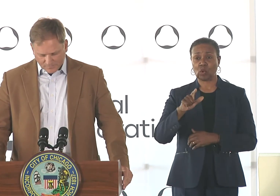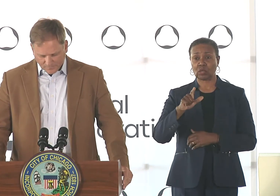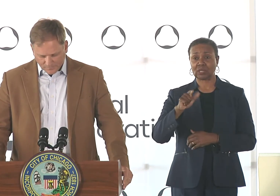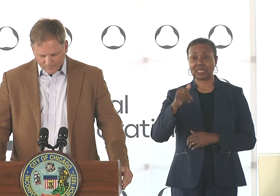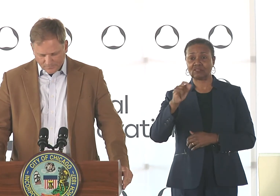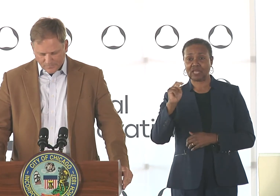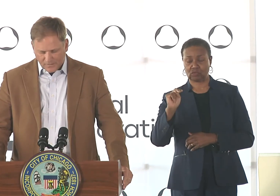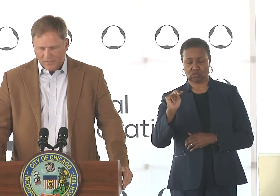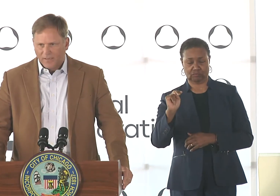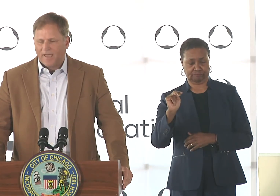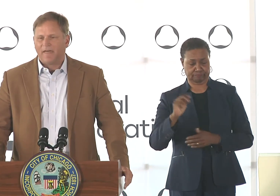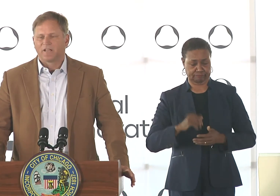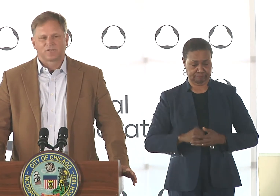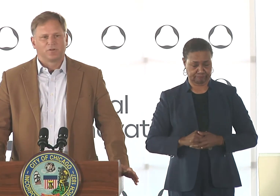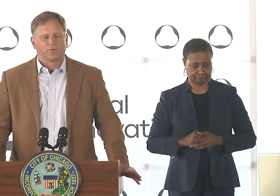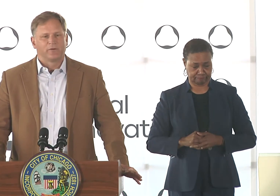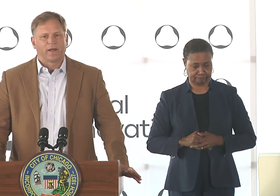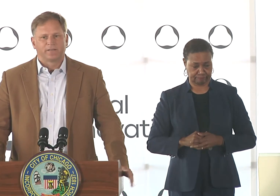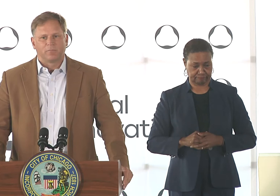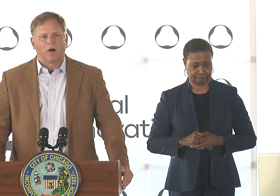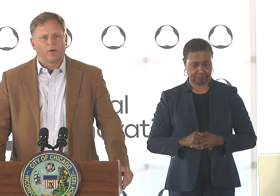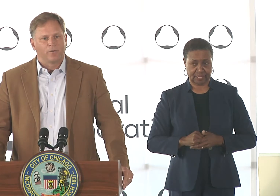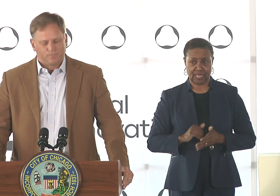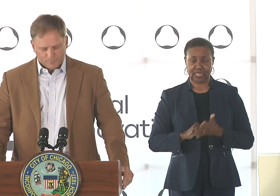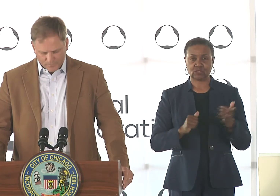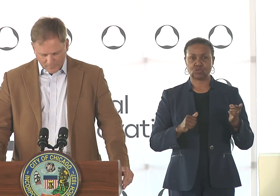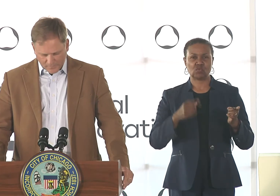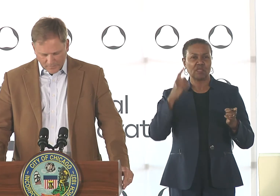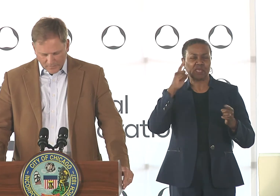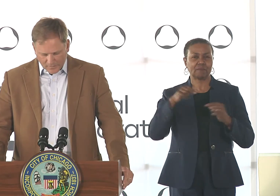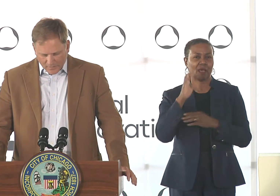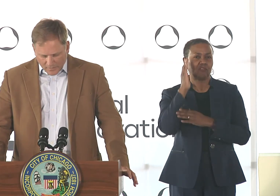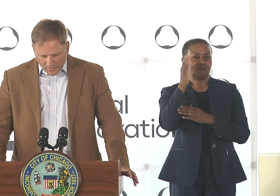Innovations. And that is to rewrite tomorrow.